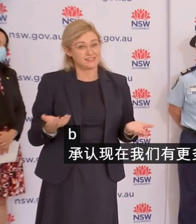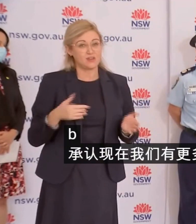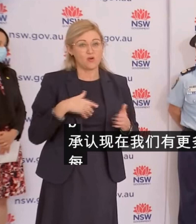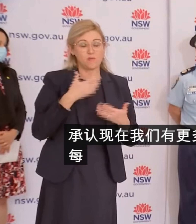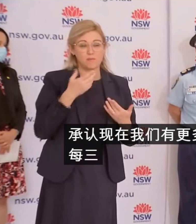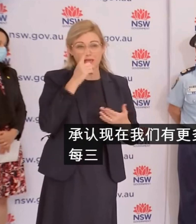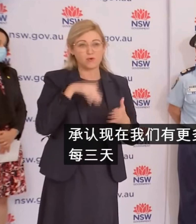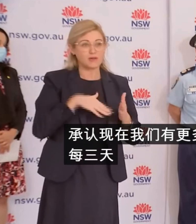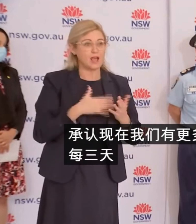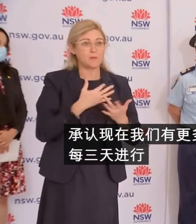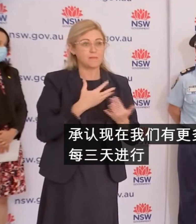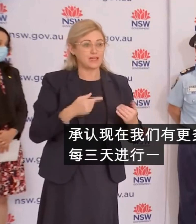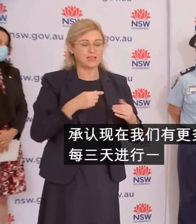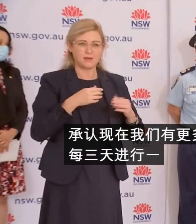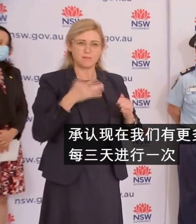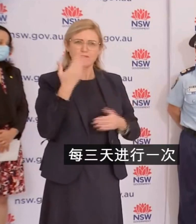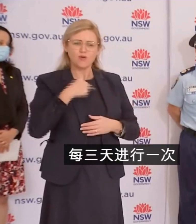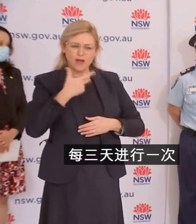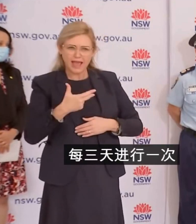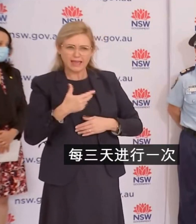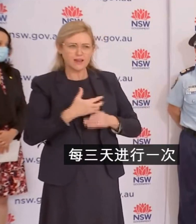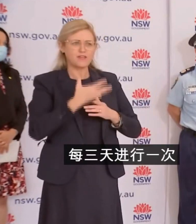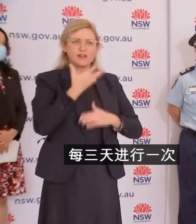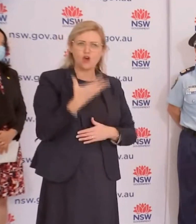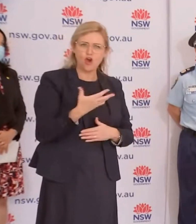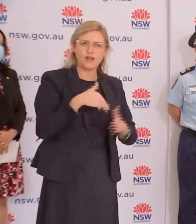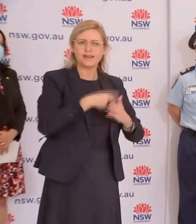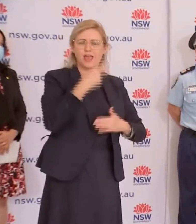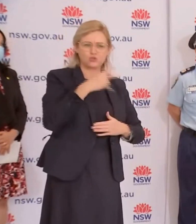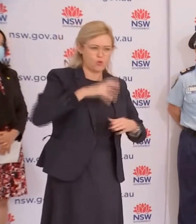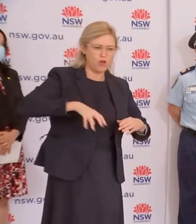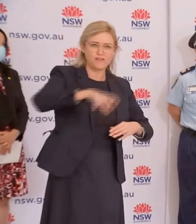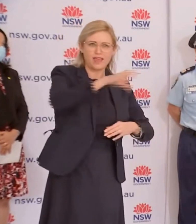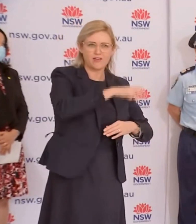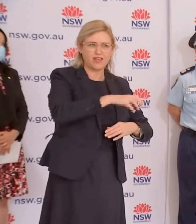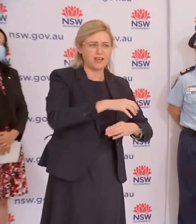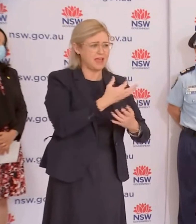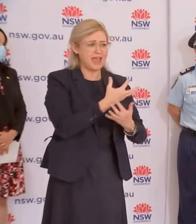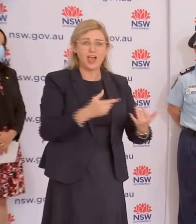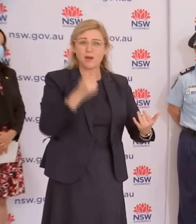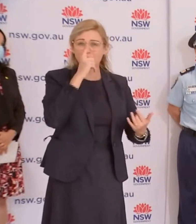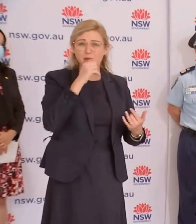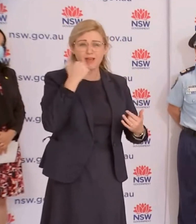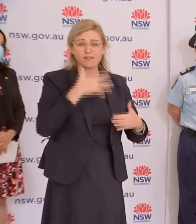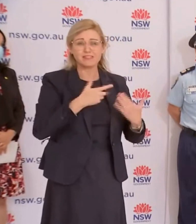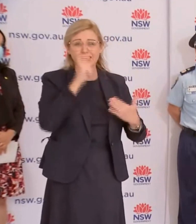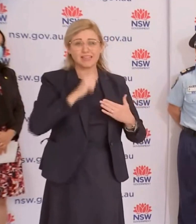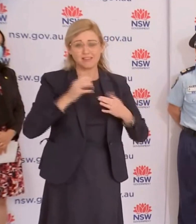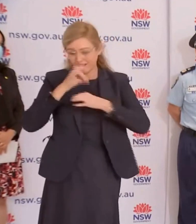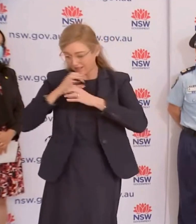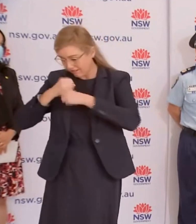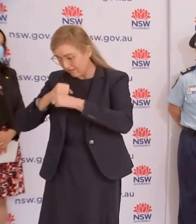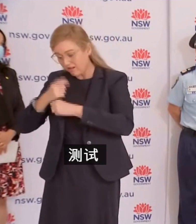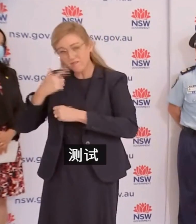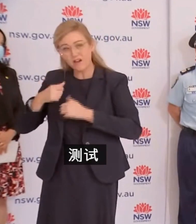many more people doing testing every 3 days? Yeah, look, there's some of the issues our public health teams look at, because obviously we're pleased that so many people are coming forward